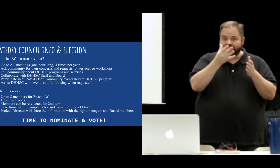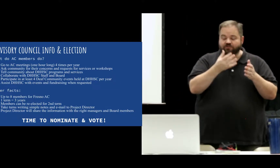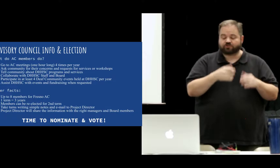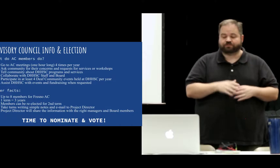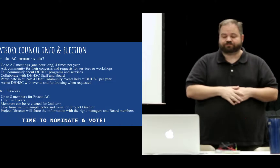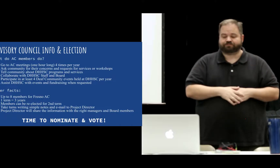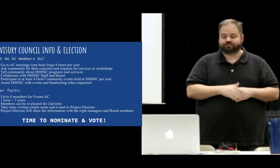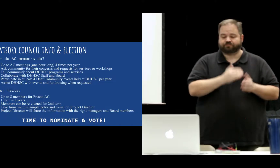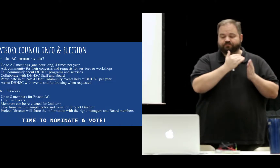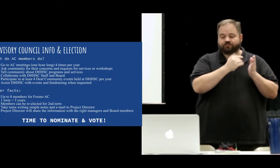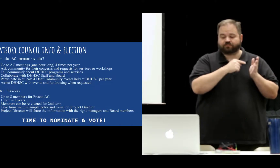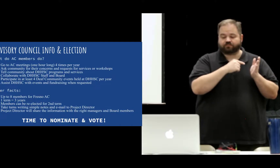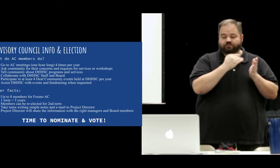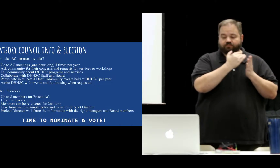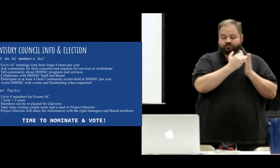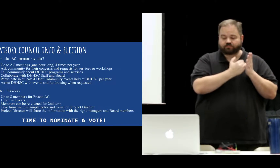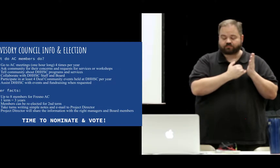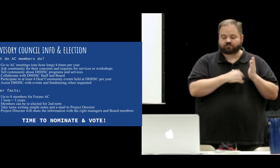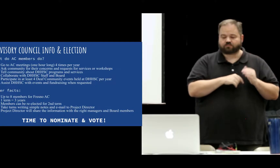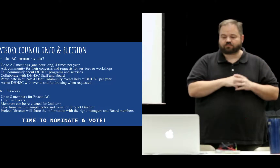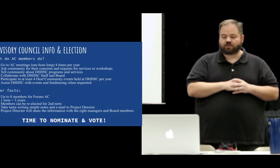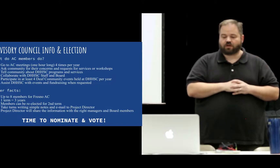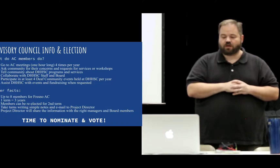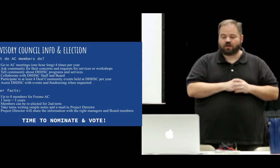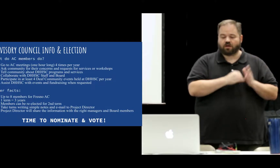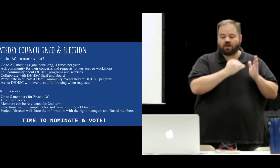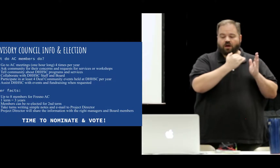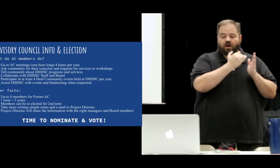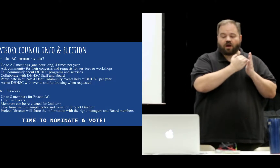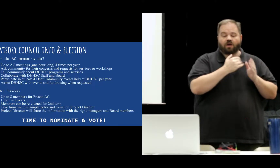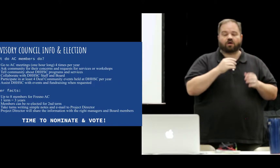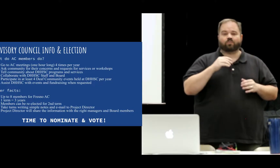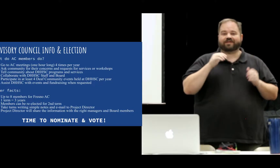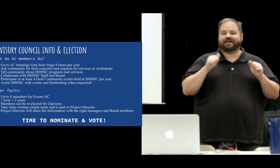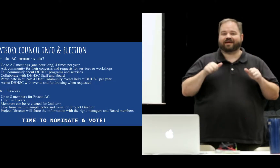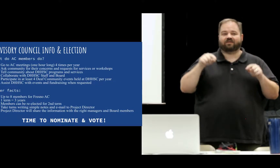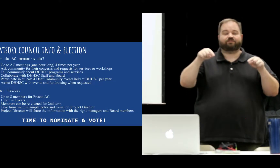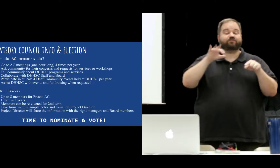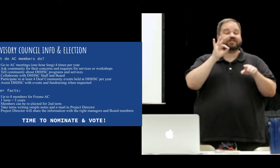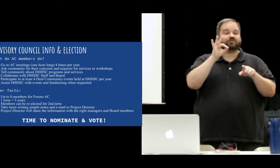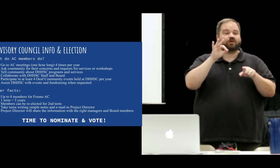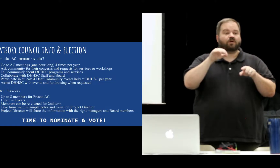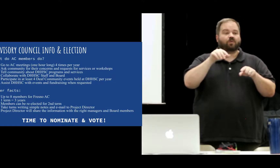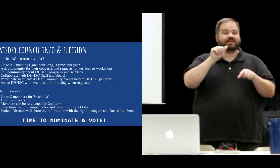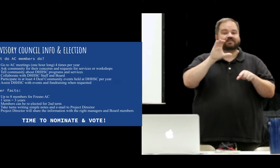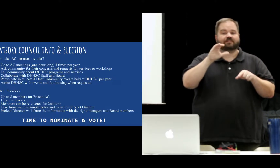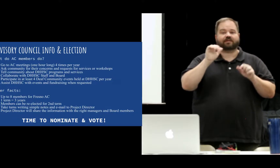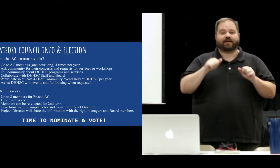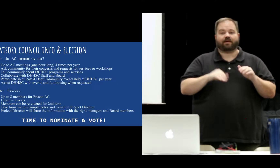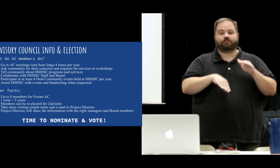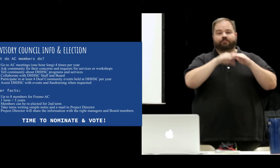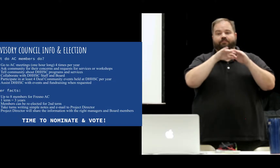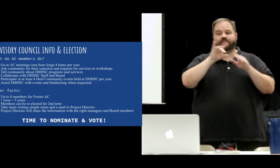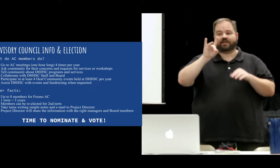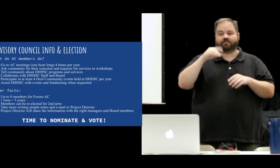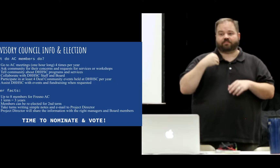Now, some other important facts that you should be aware of. Can't Fresno. For Fresno's